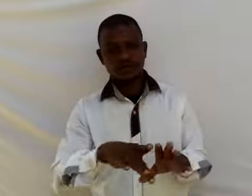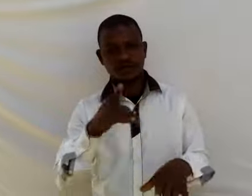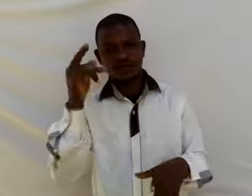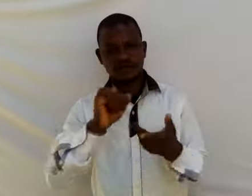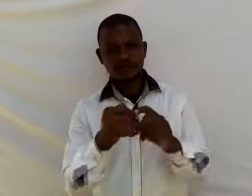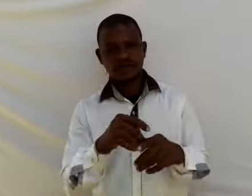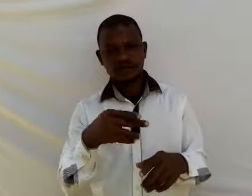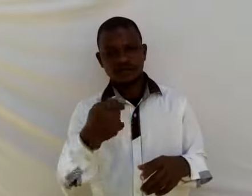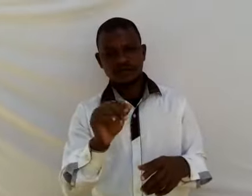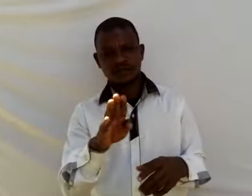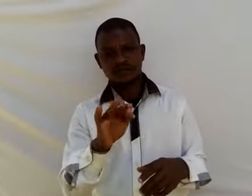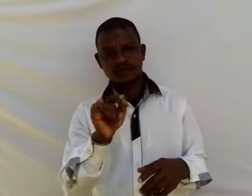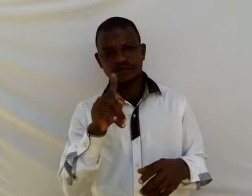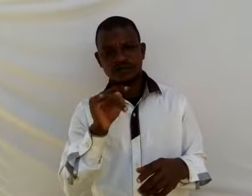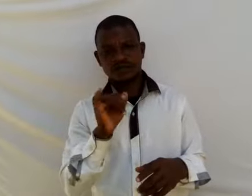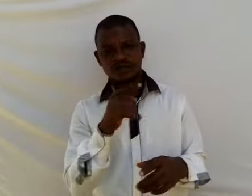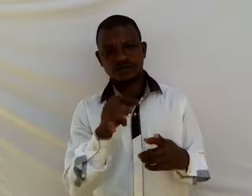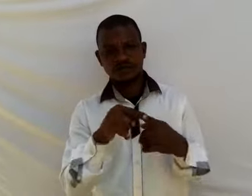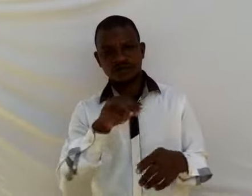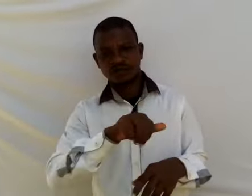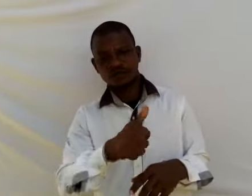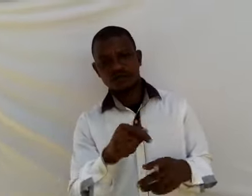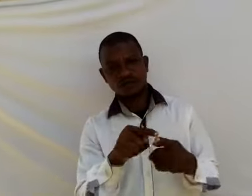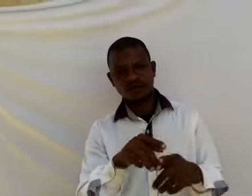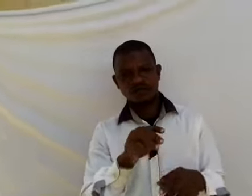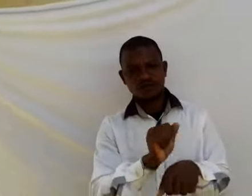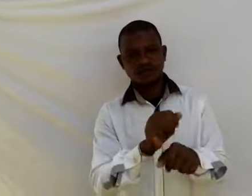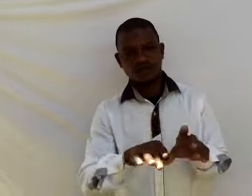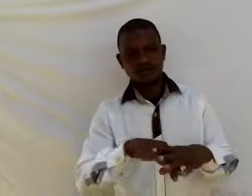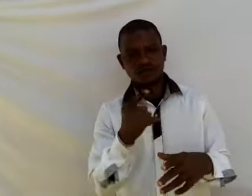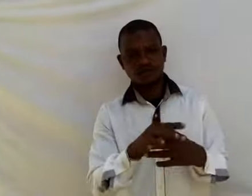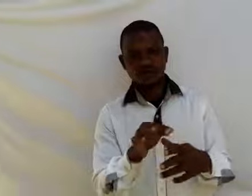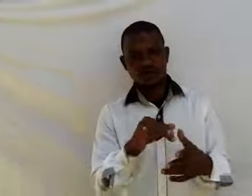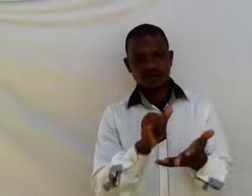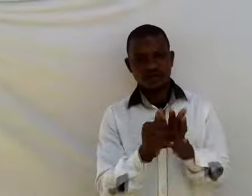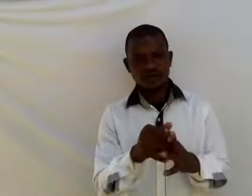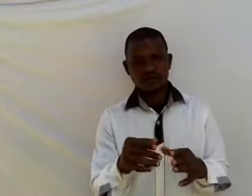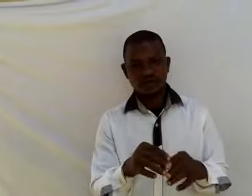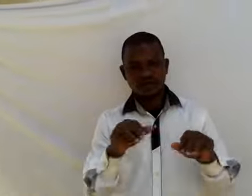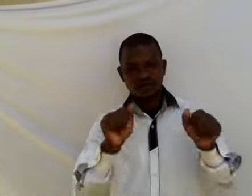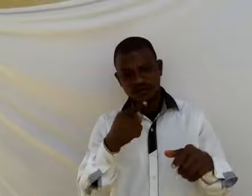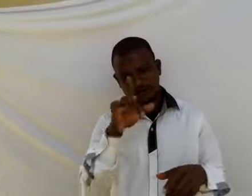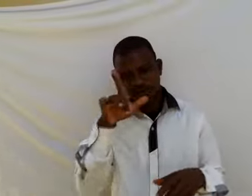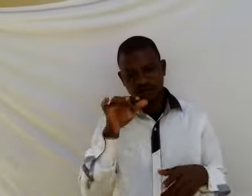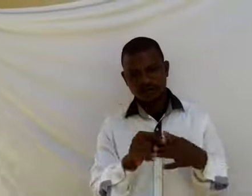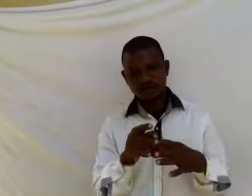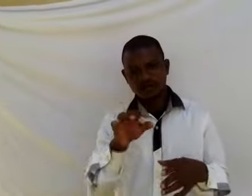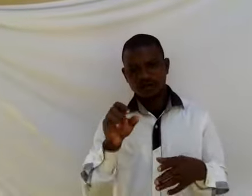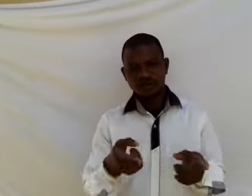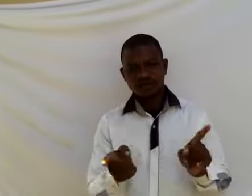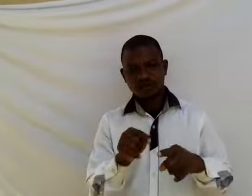habitat in order to work out the relationships that can possibly exist between the various